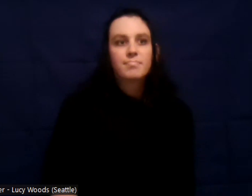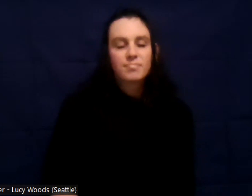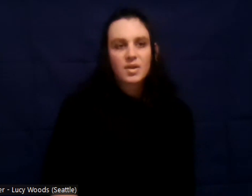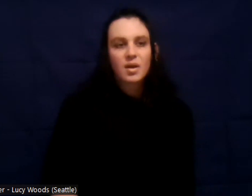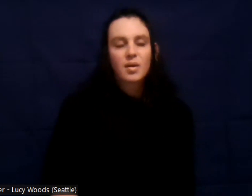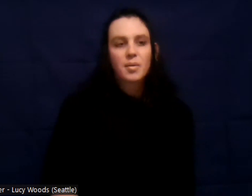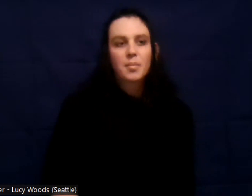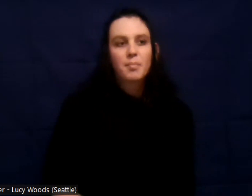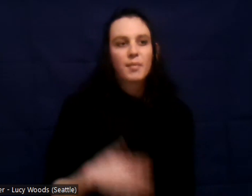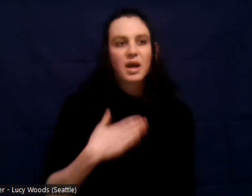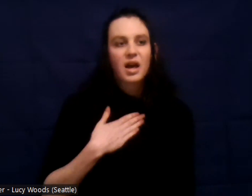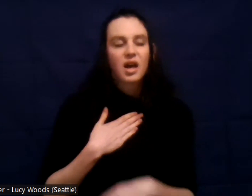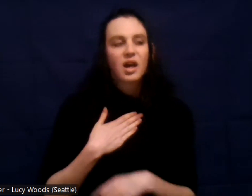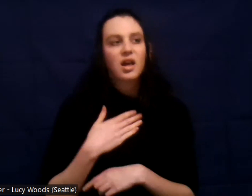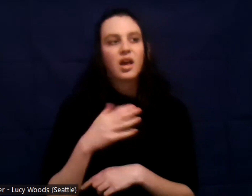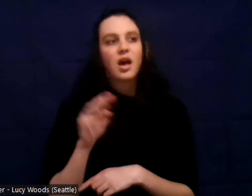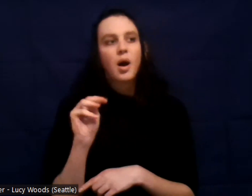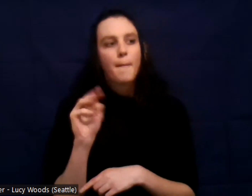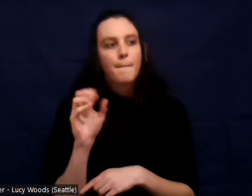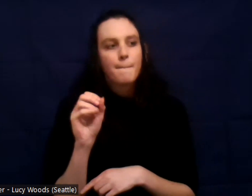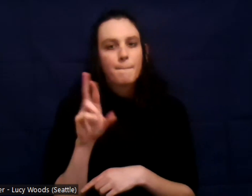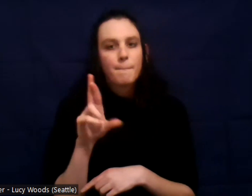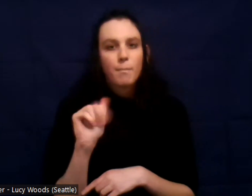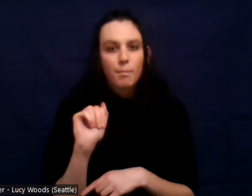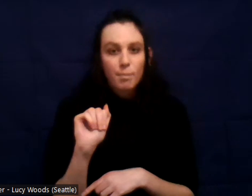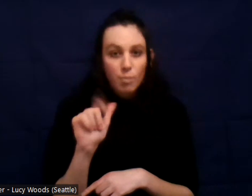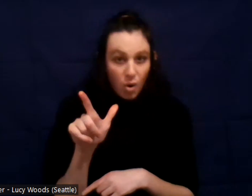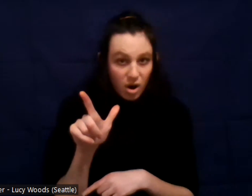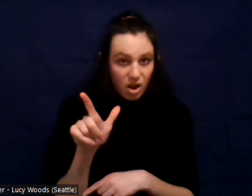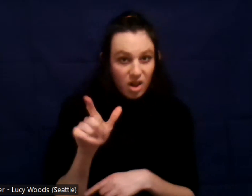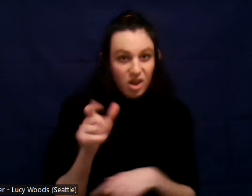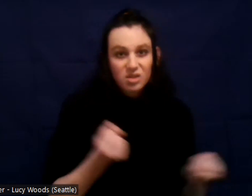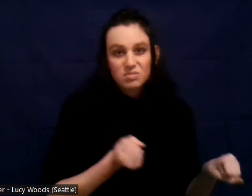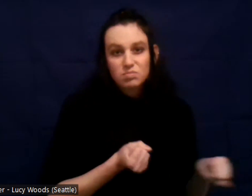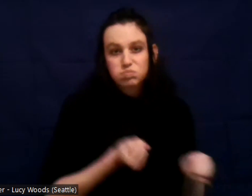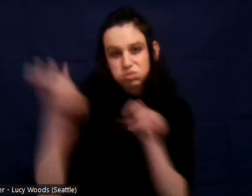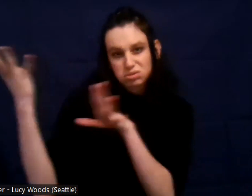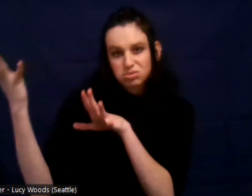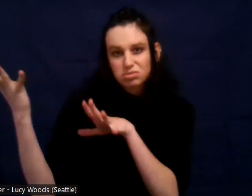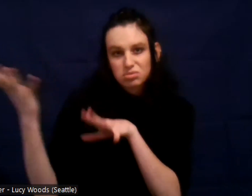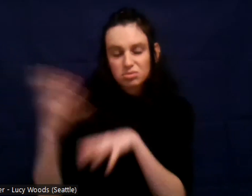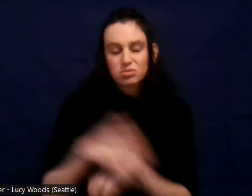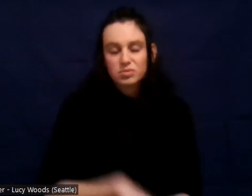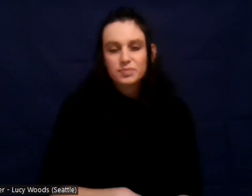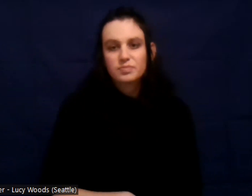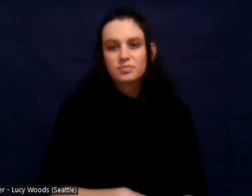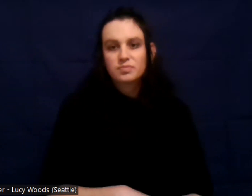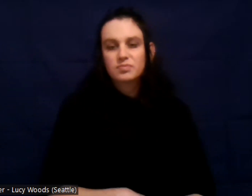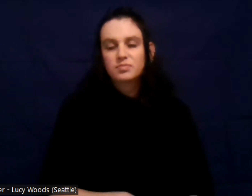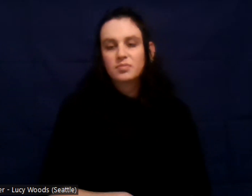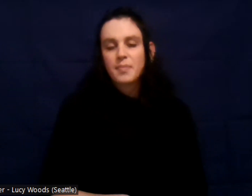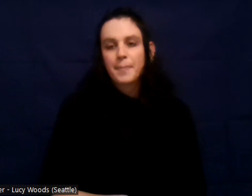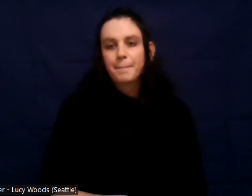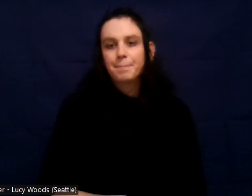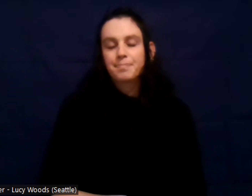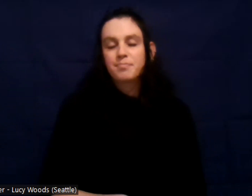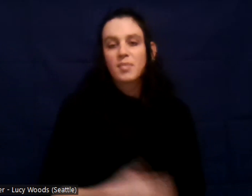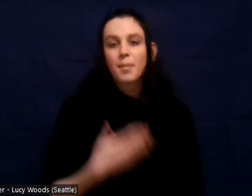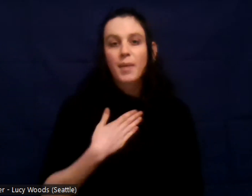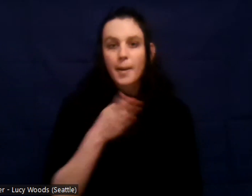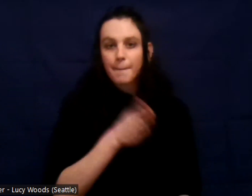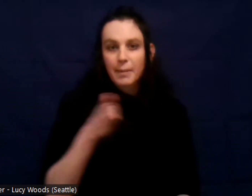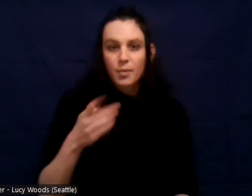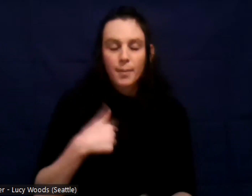and my just all of it out the window. Um, and I had just opened my book because y'all